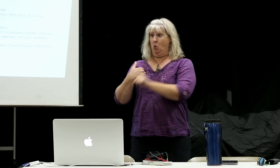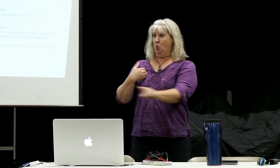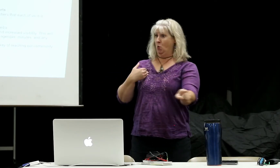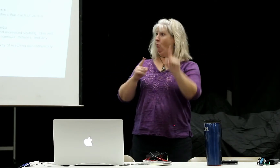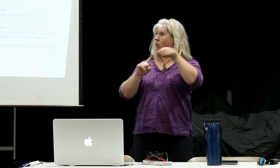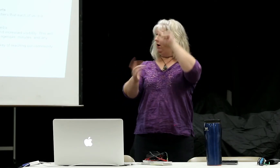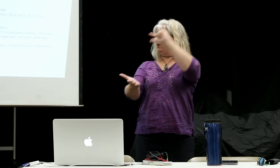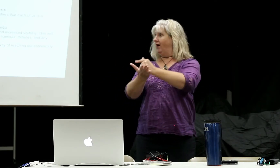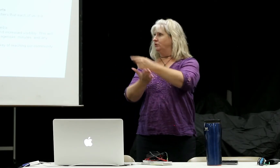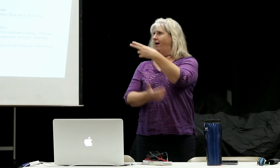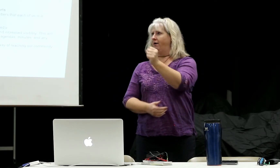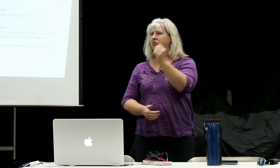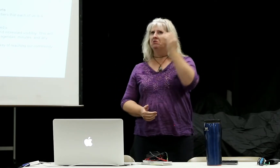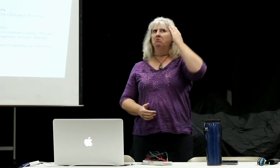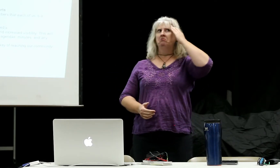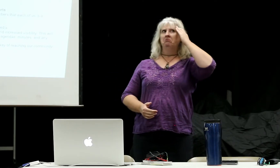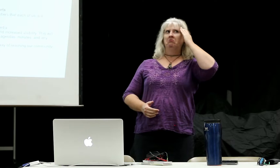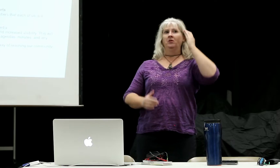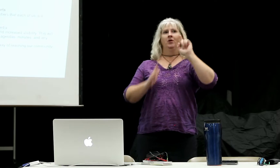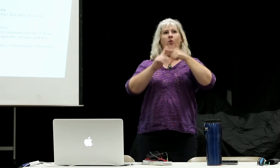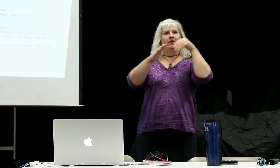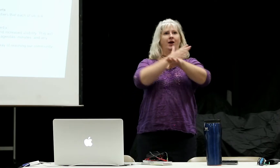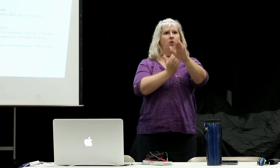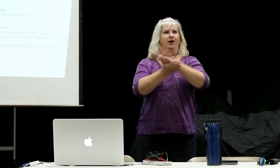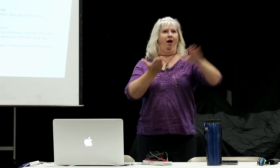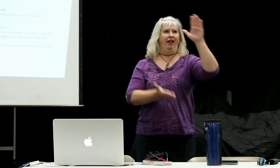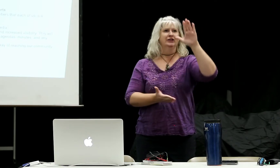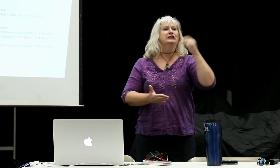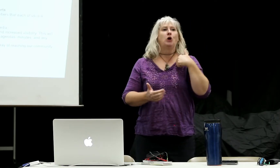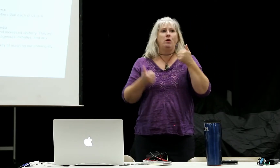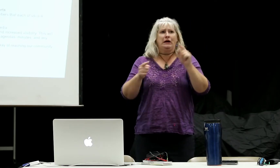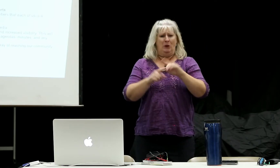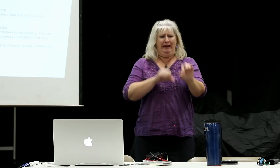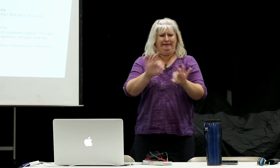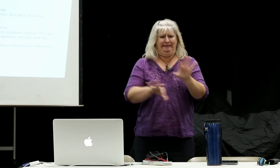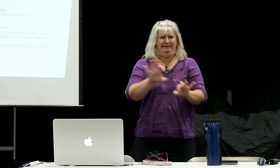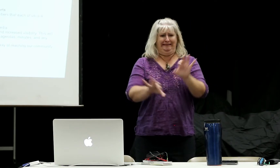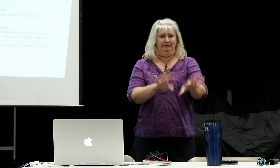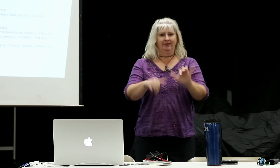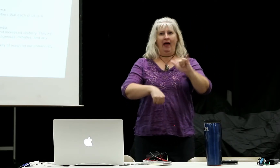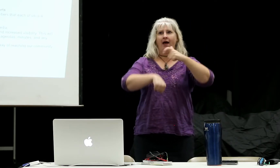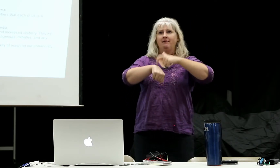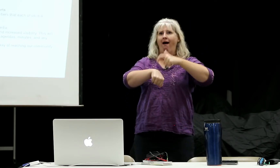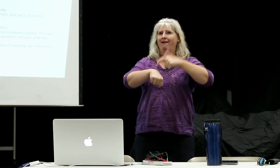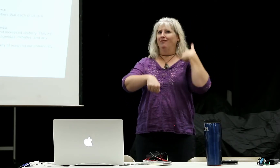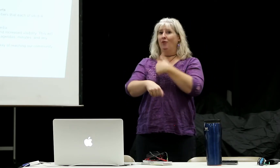so that those who are in K-12 right now know their rights when they go to college.